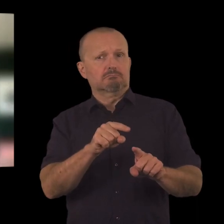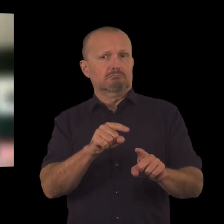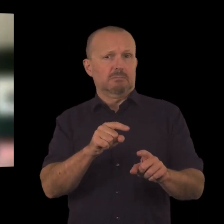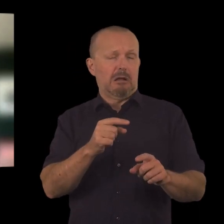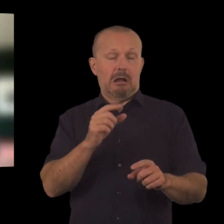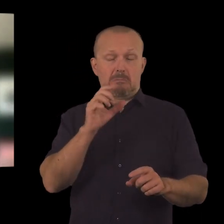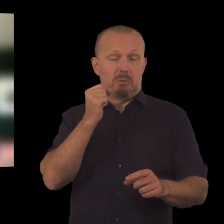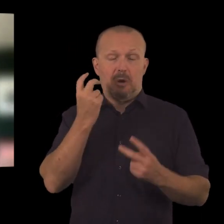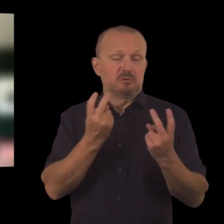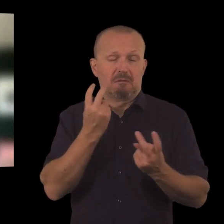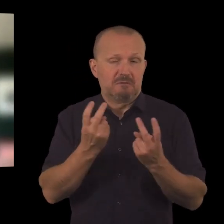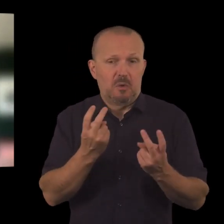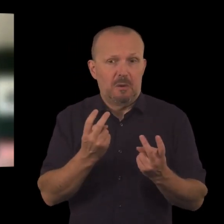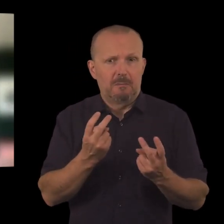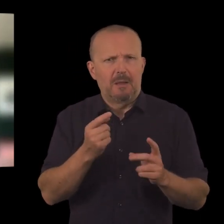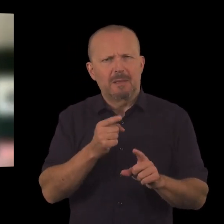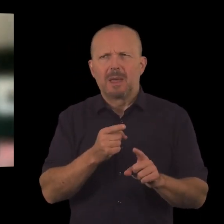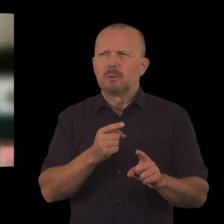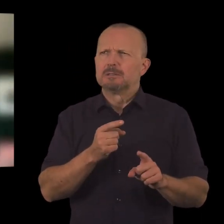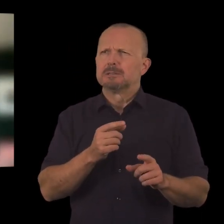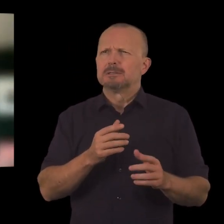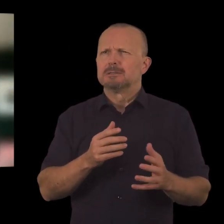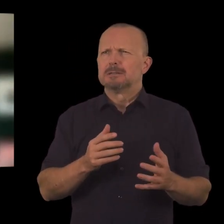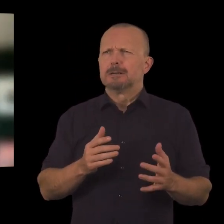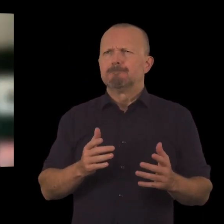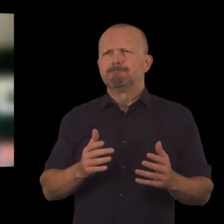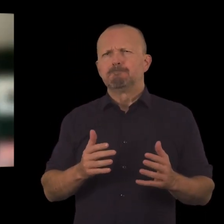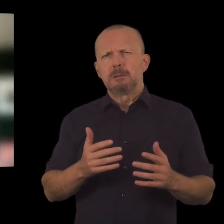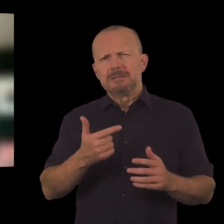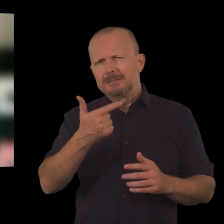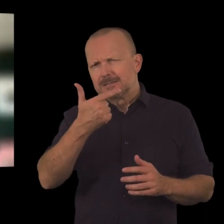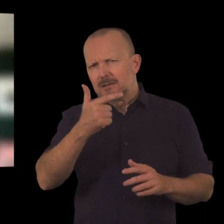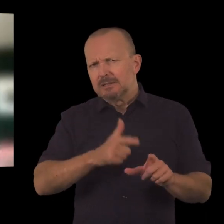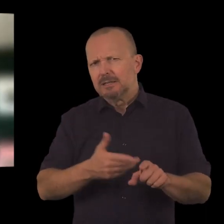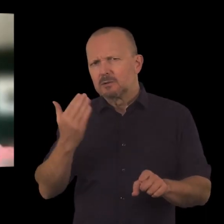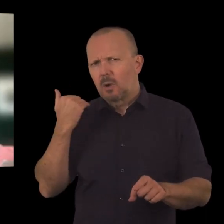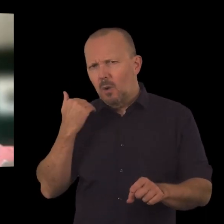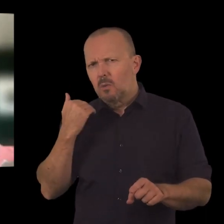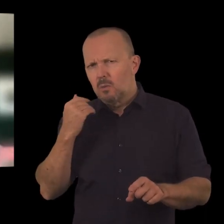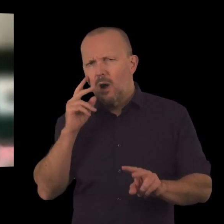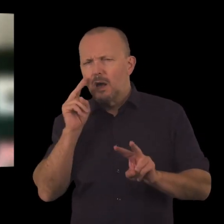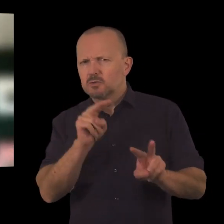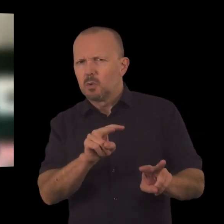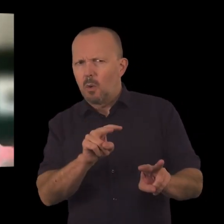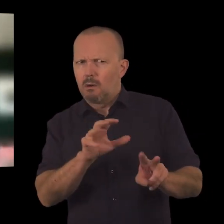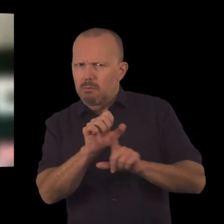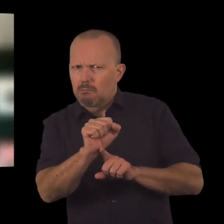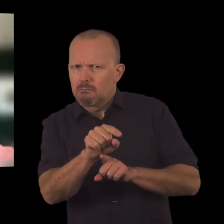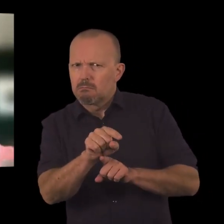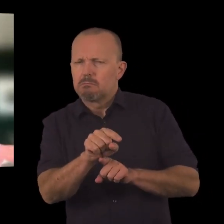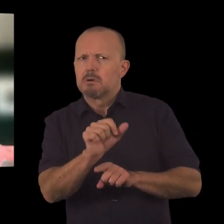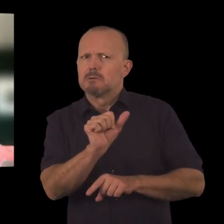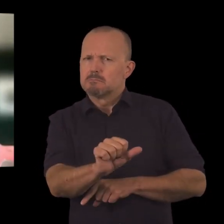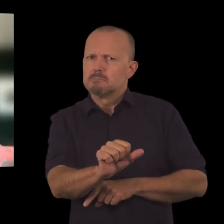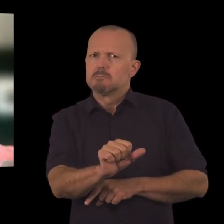So I noticed that festival when I was, looking online for things. I can't even